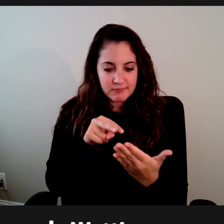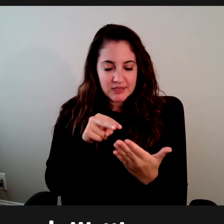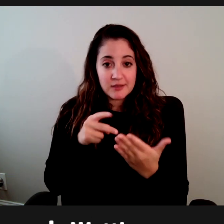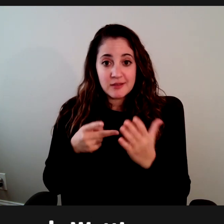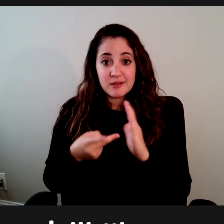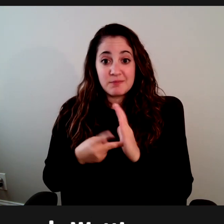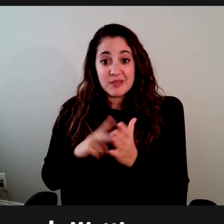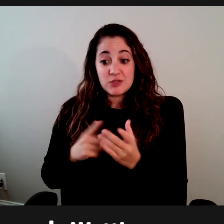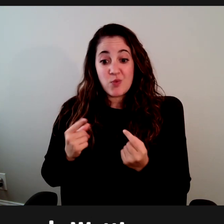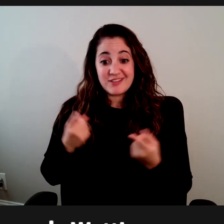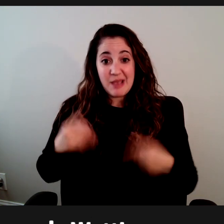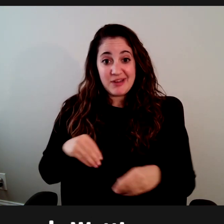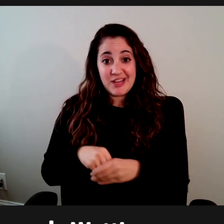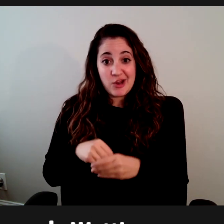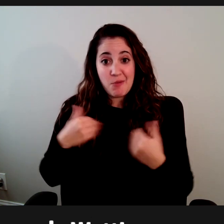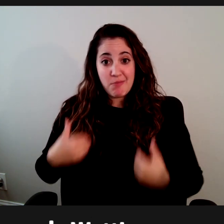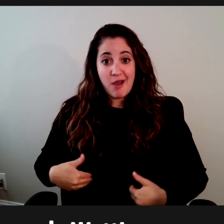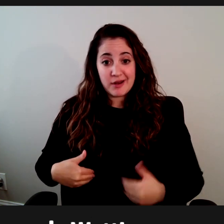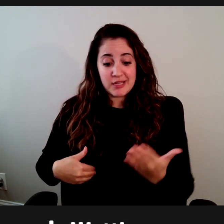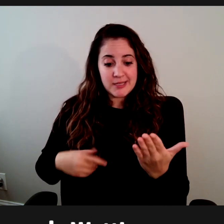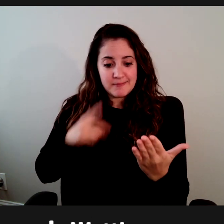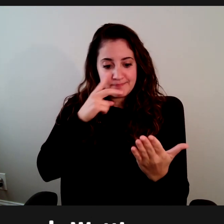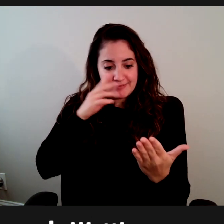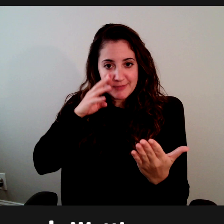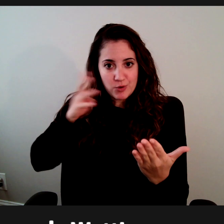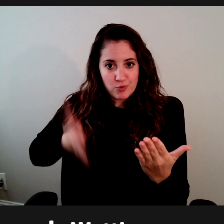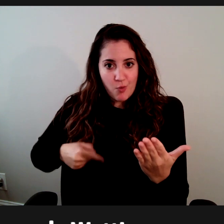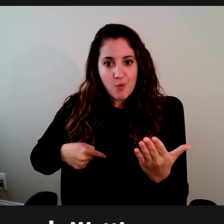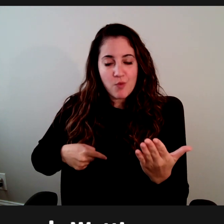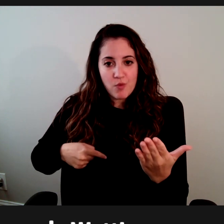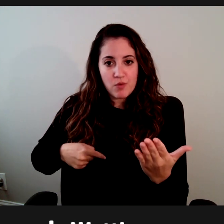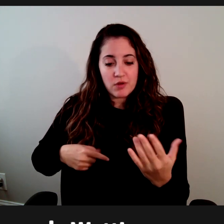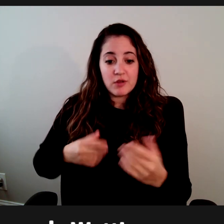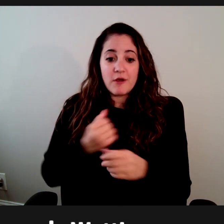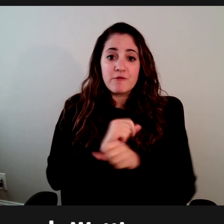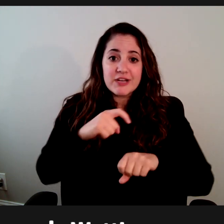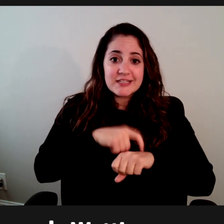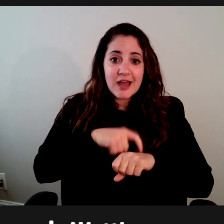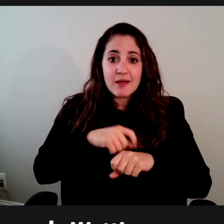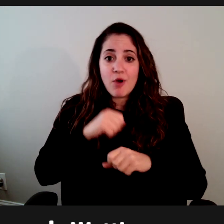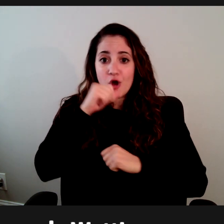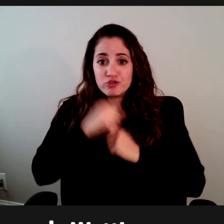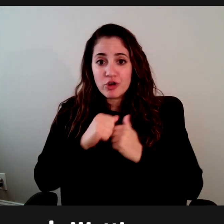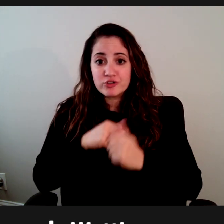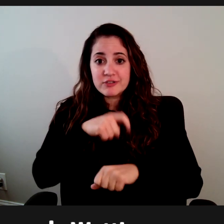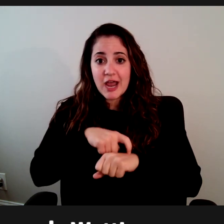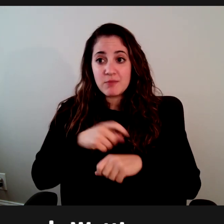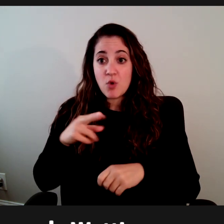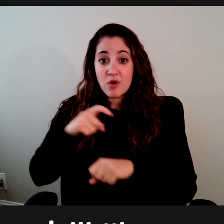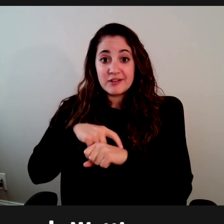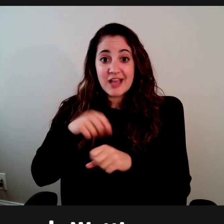make it hard for us to listen to what's happening inside. Free time, unstructured time, time